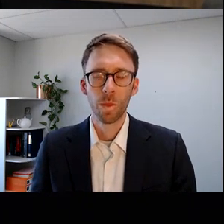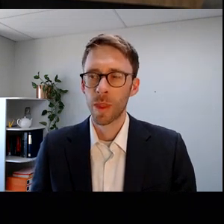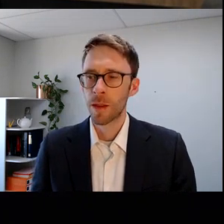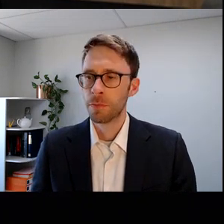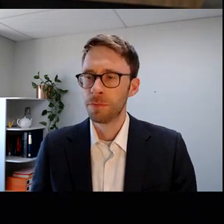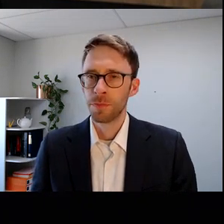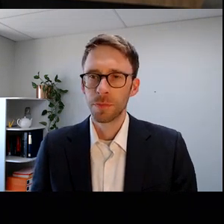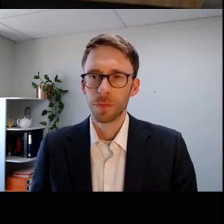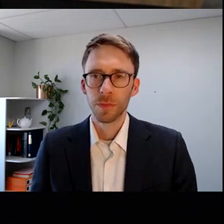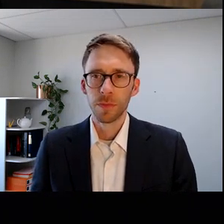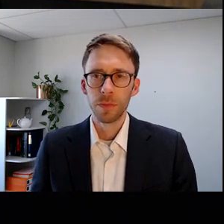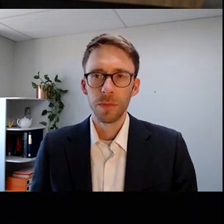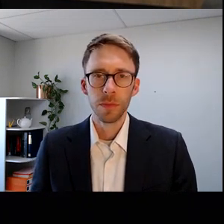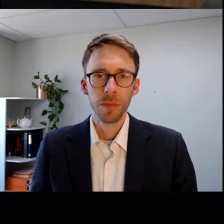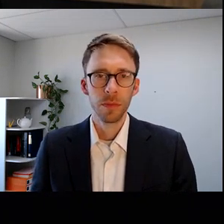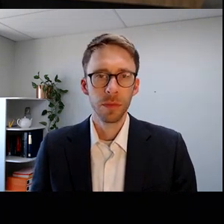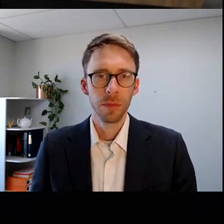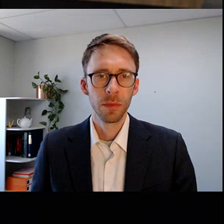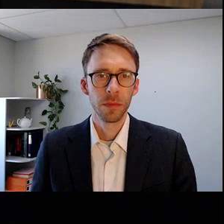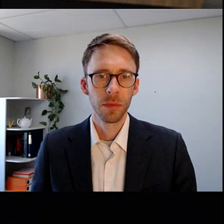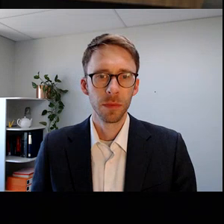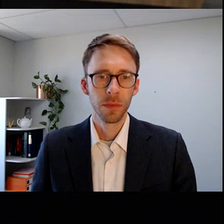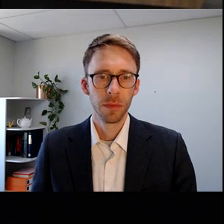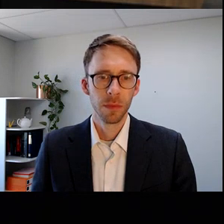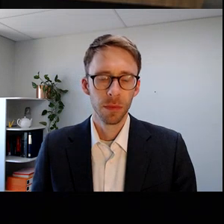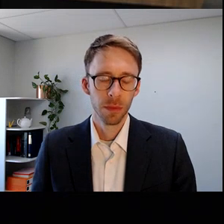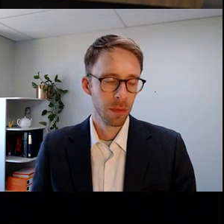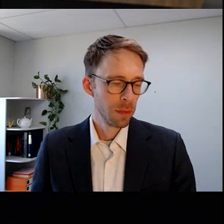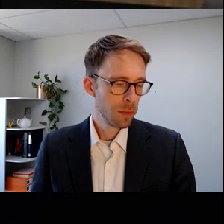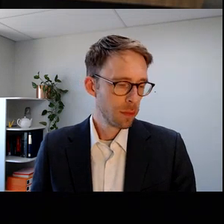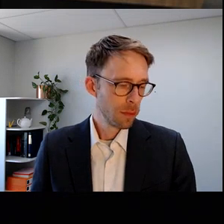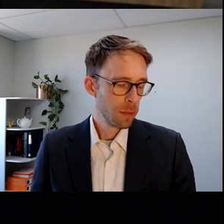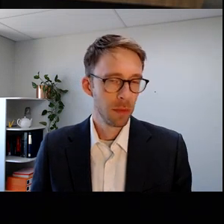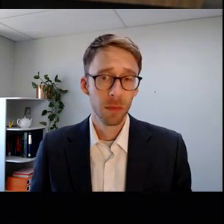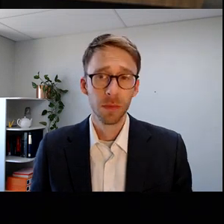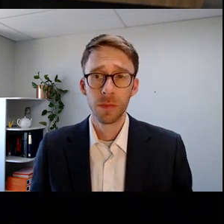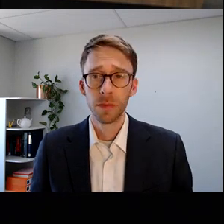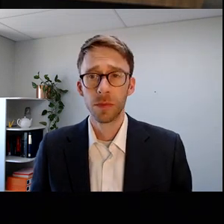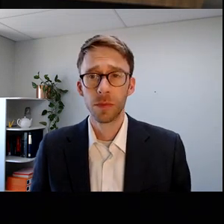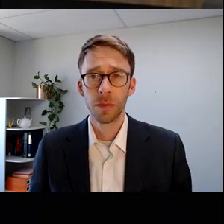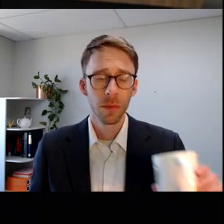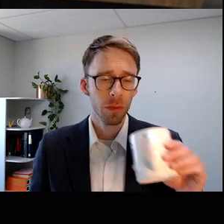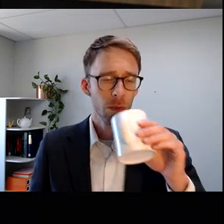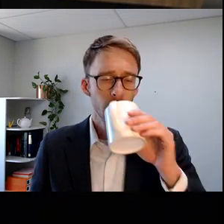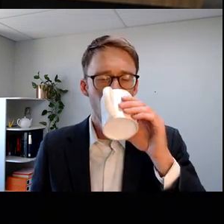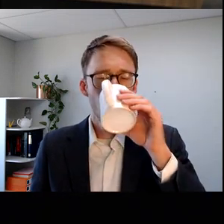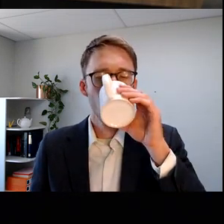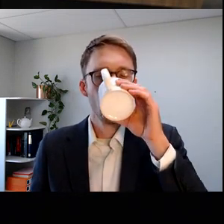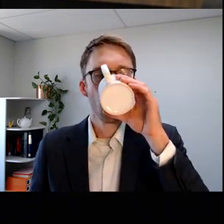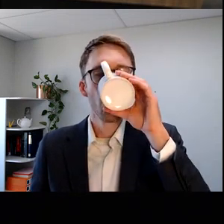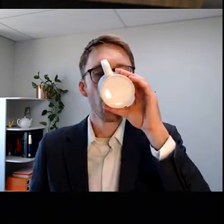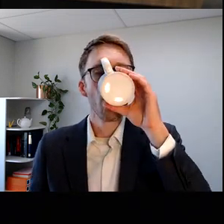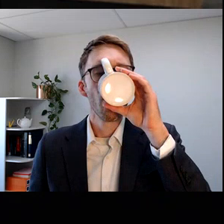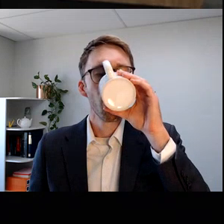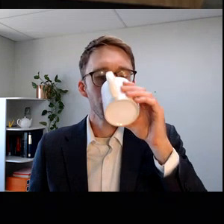disability. As I mentioned, the Disability Health Network was first started in 2012, and this